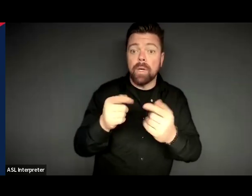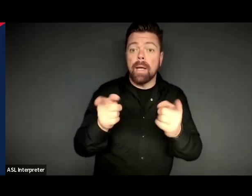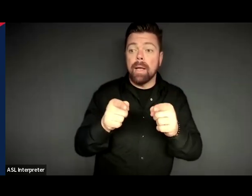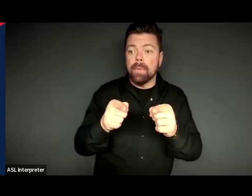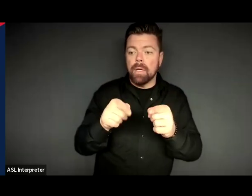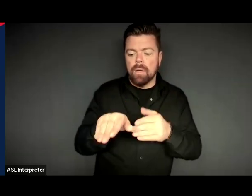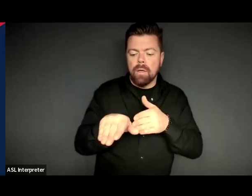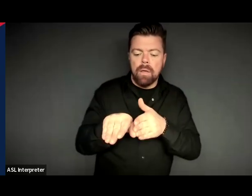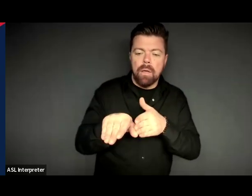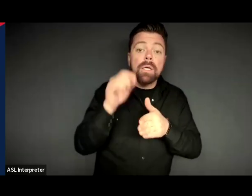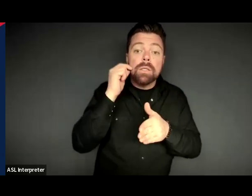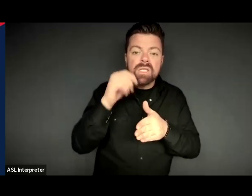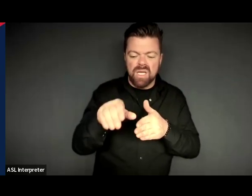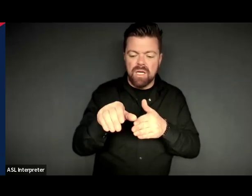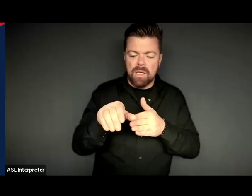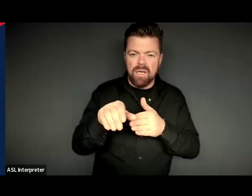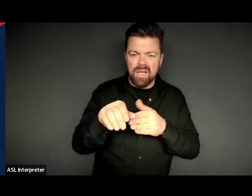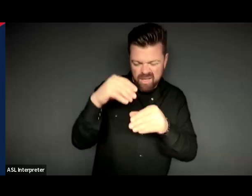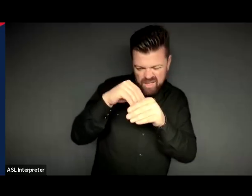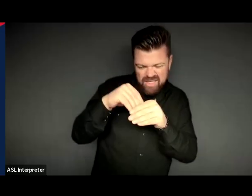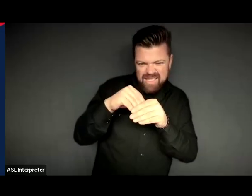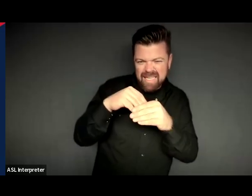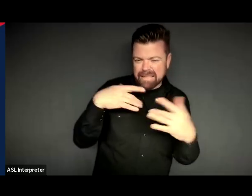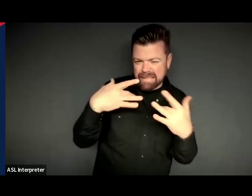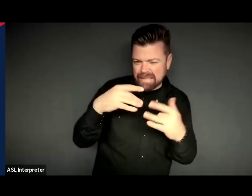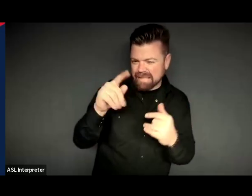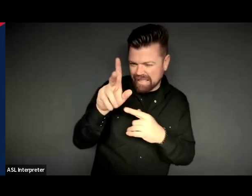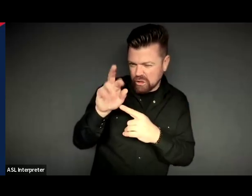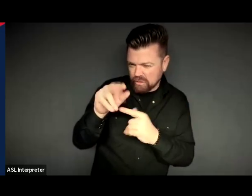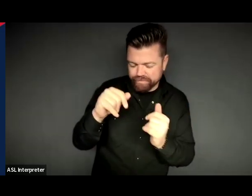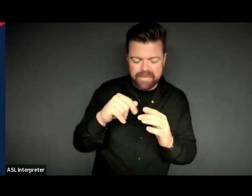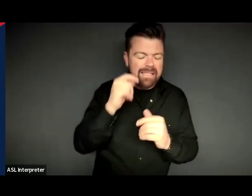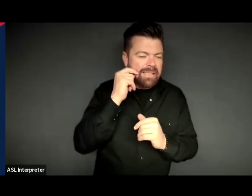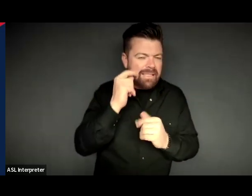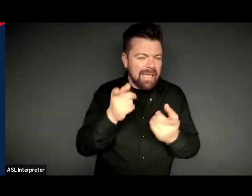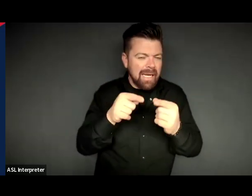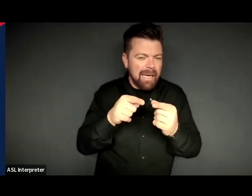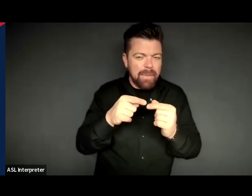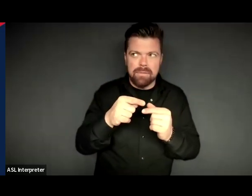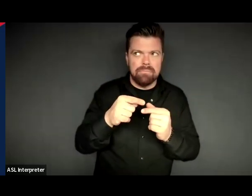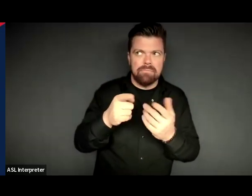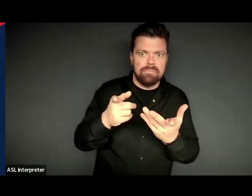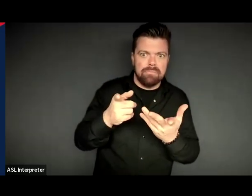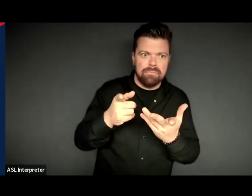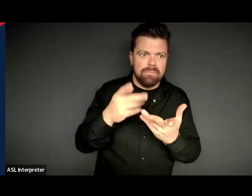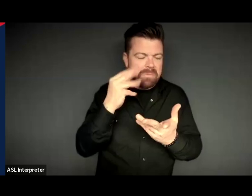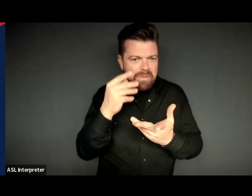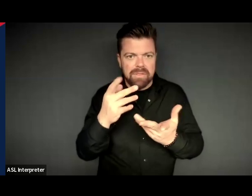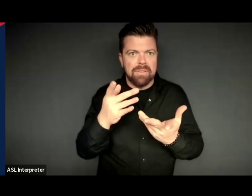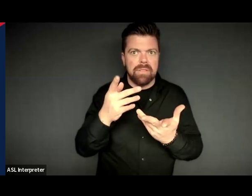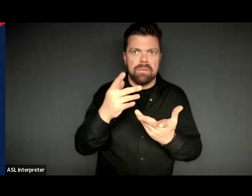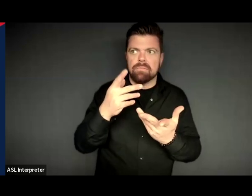the skin underneath is real tender. It loses our skin faces the outside world. Our skin is pretty